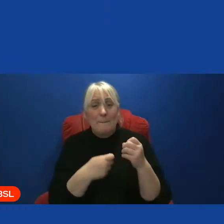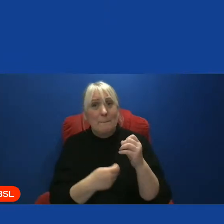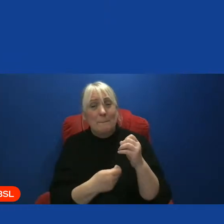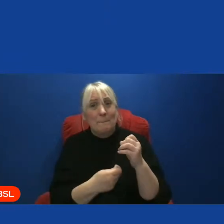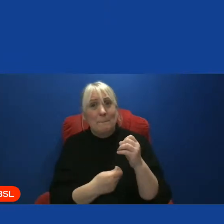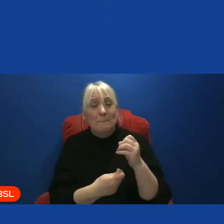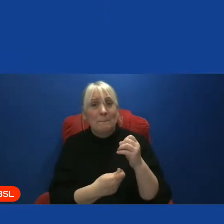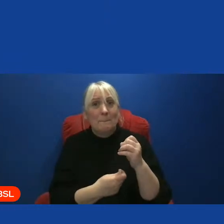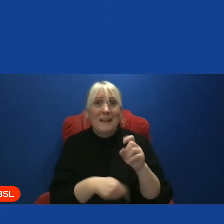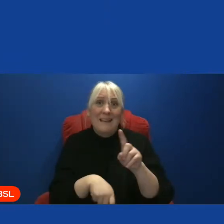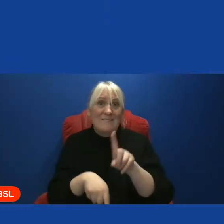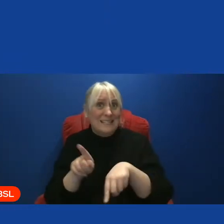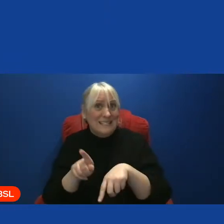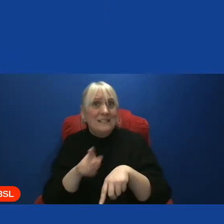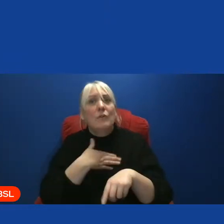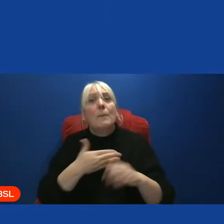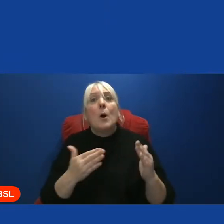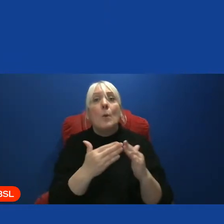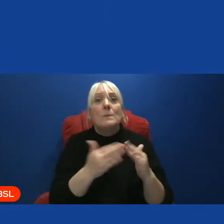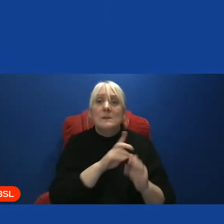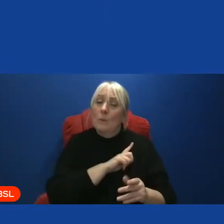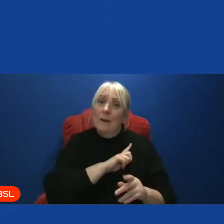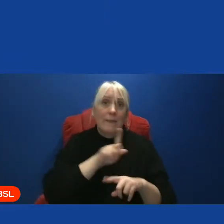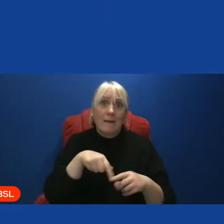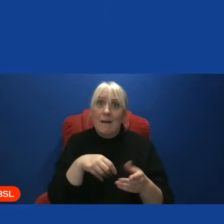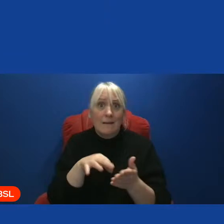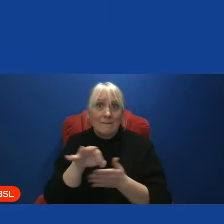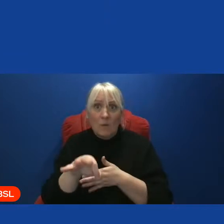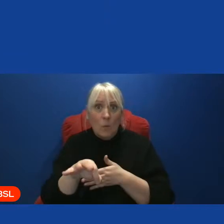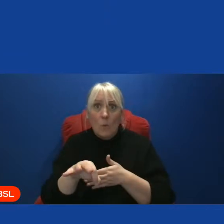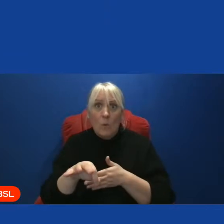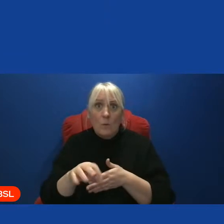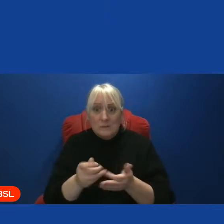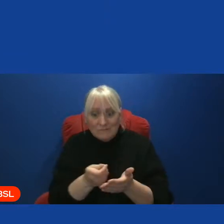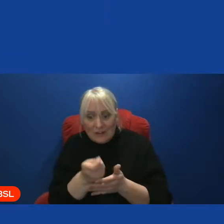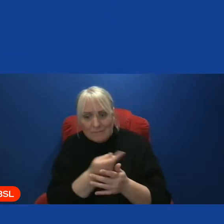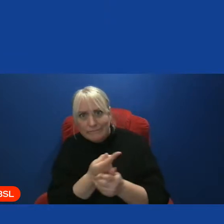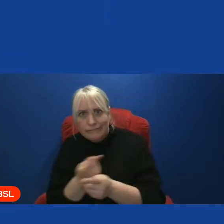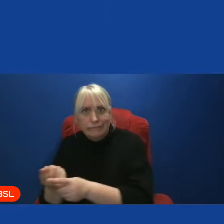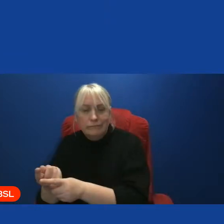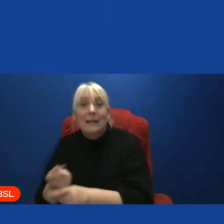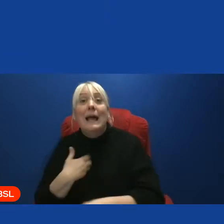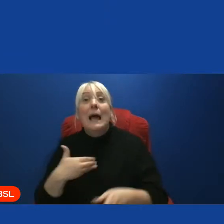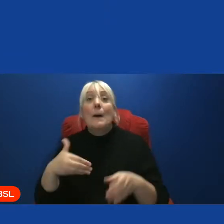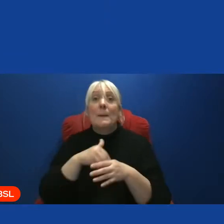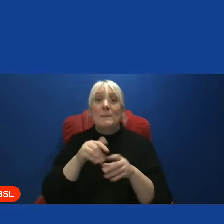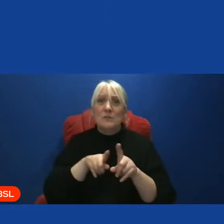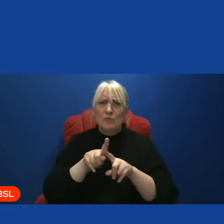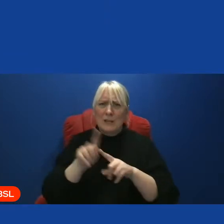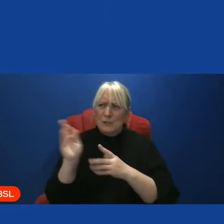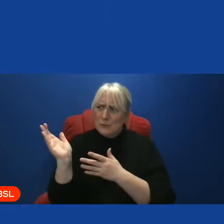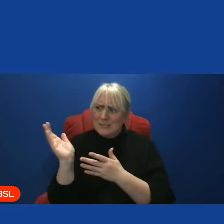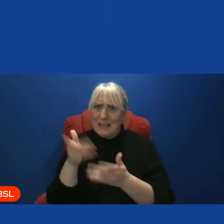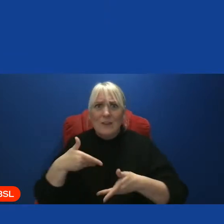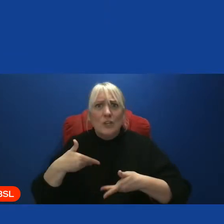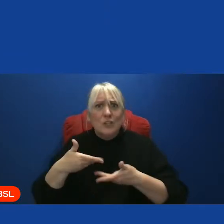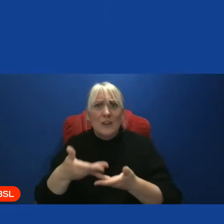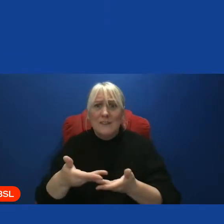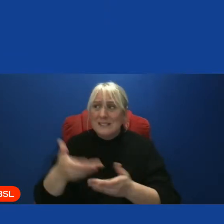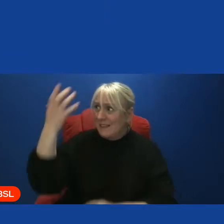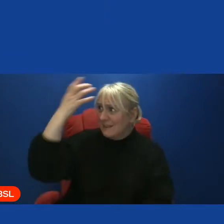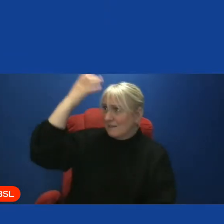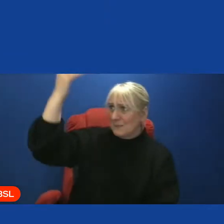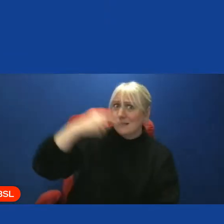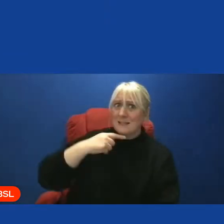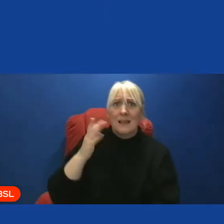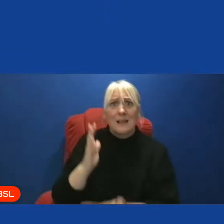to afford to live? So our members are now trying to deliver a service with a government that is saying that we need to